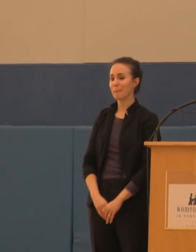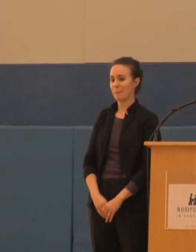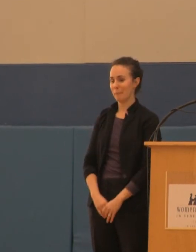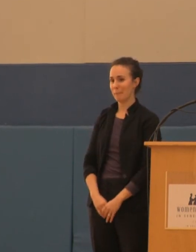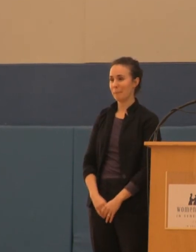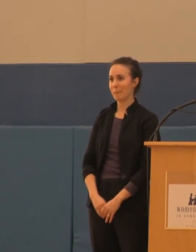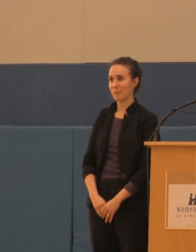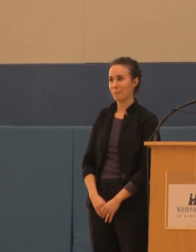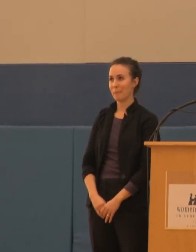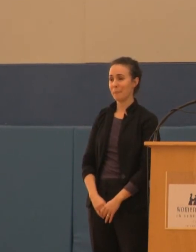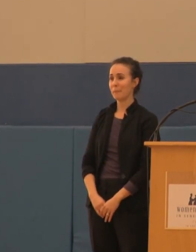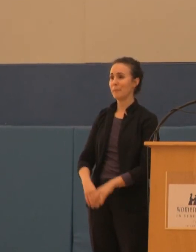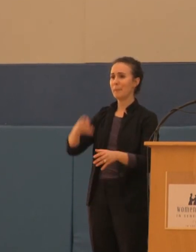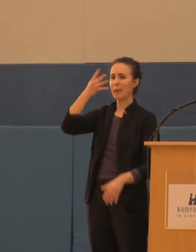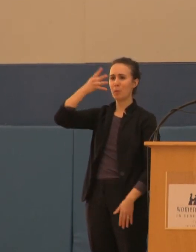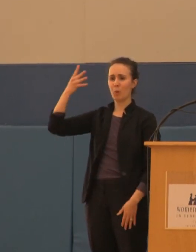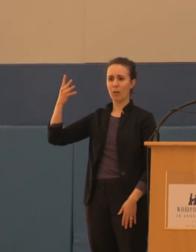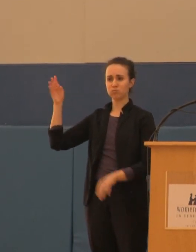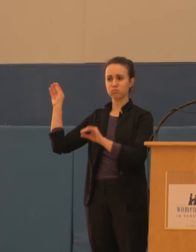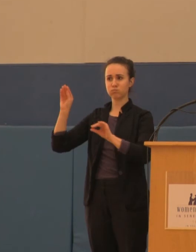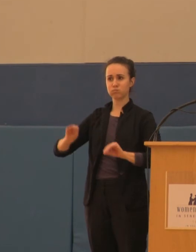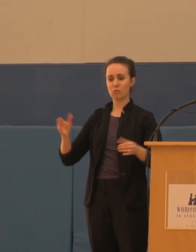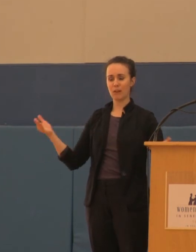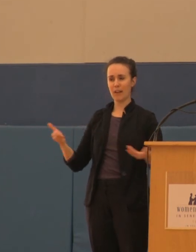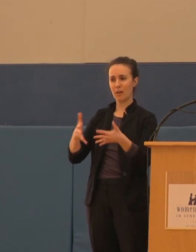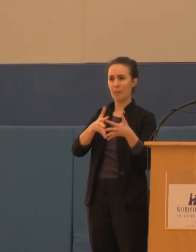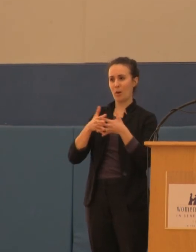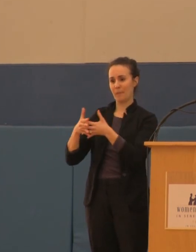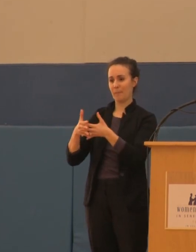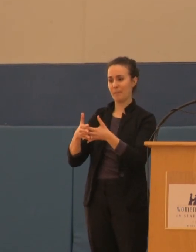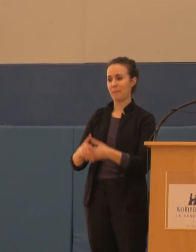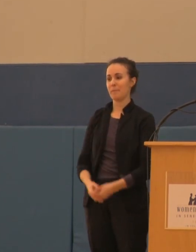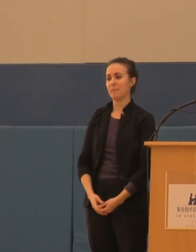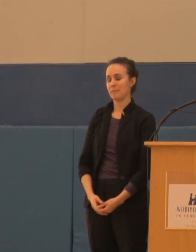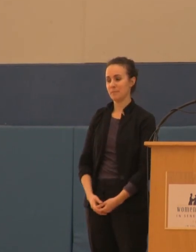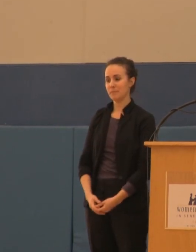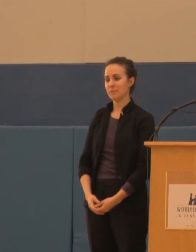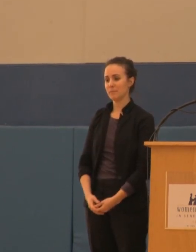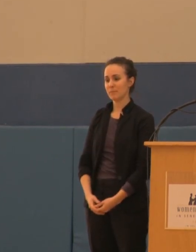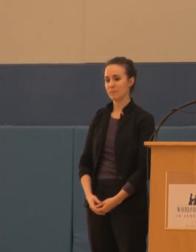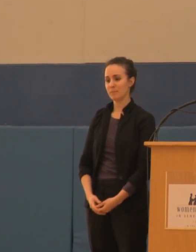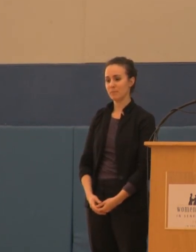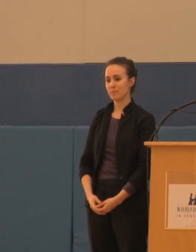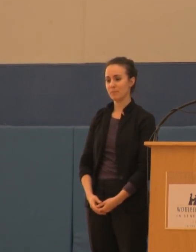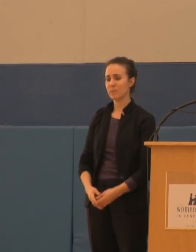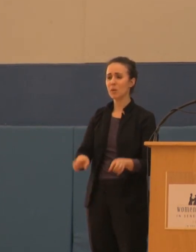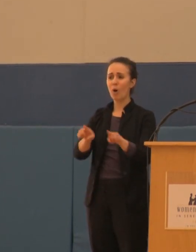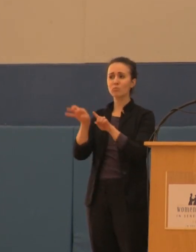on immigration in this country. But it is also a